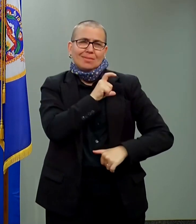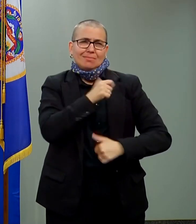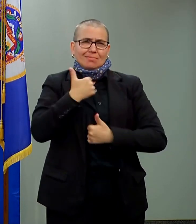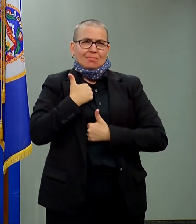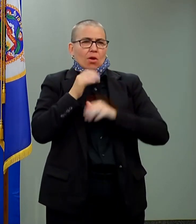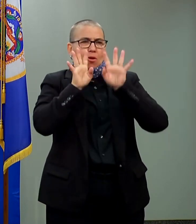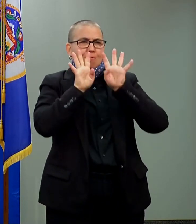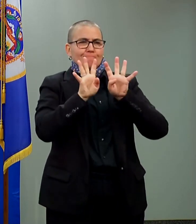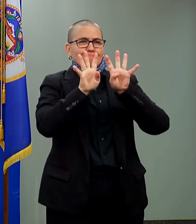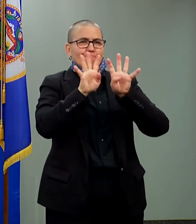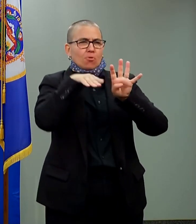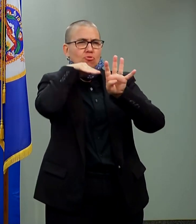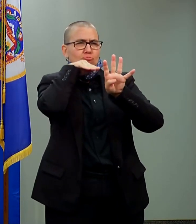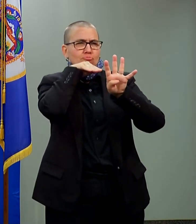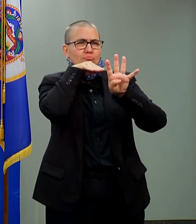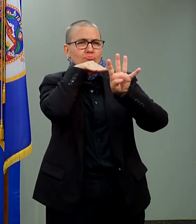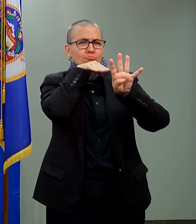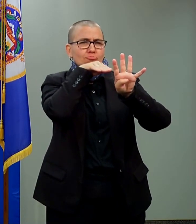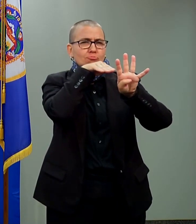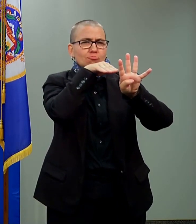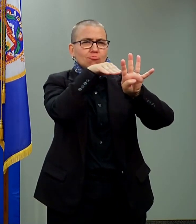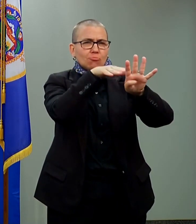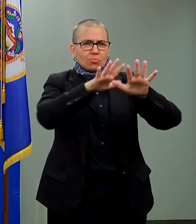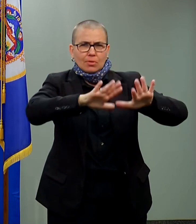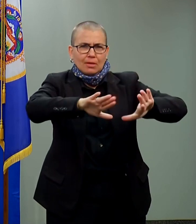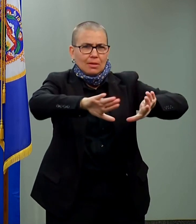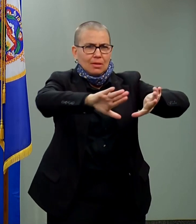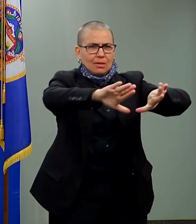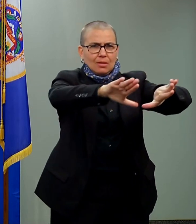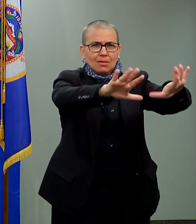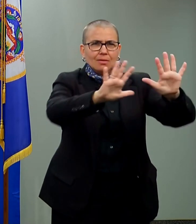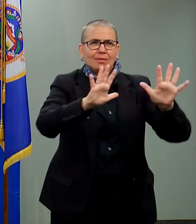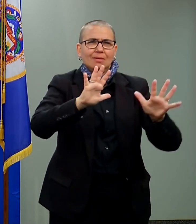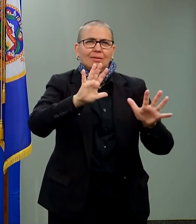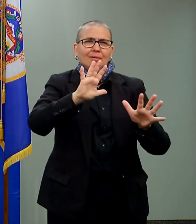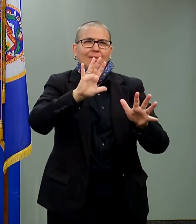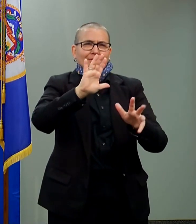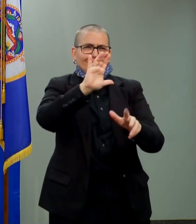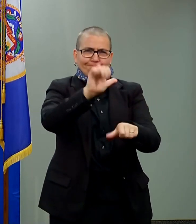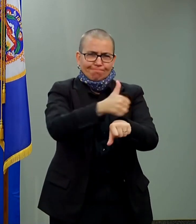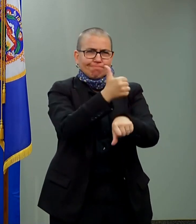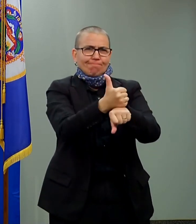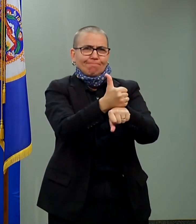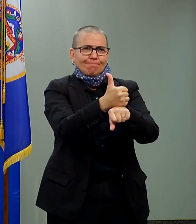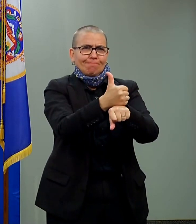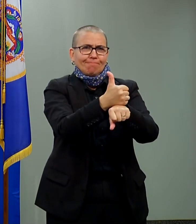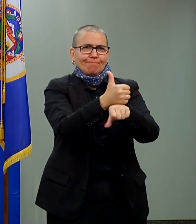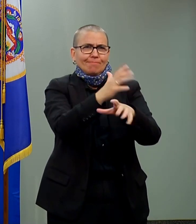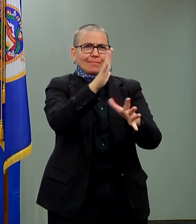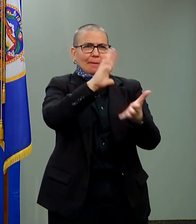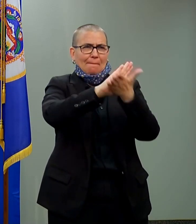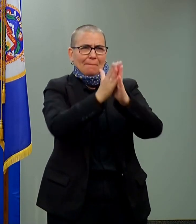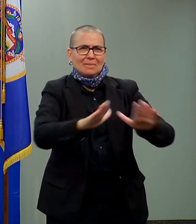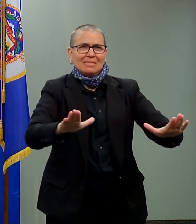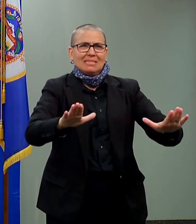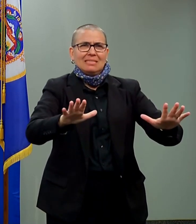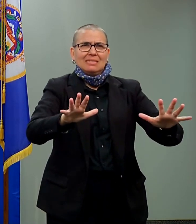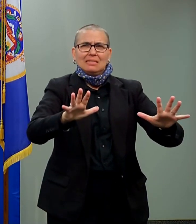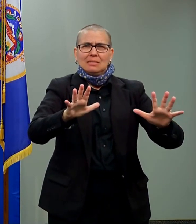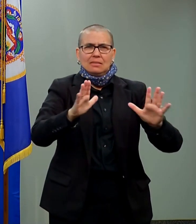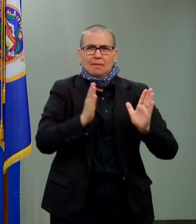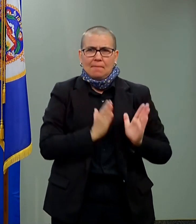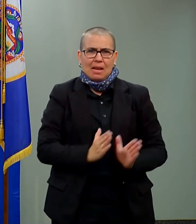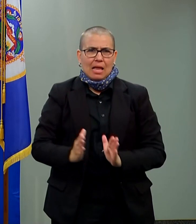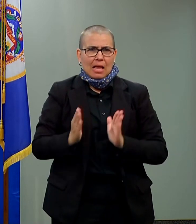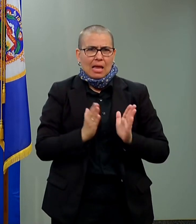reclaim a sense of peace, a sense of calm, a sense of order in our community. At the